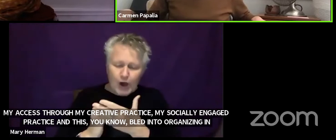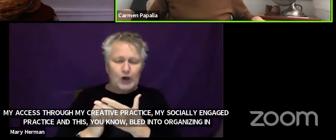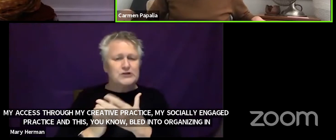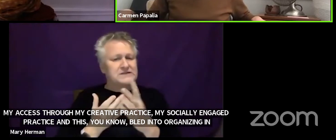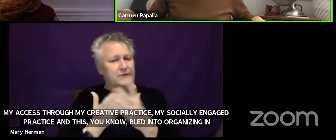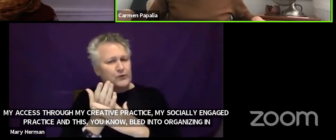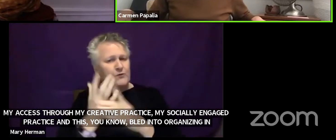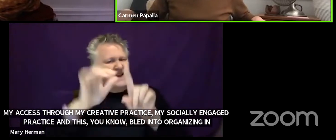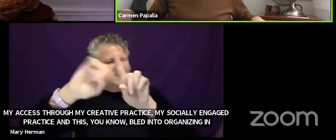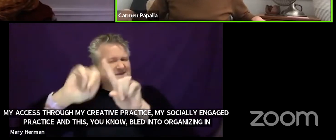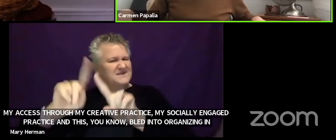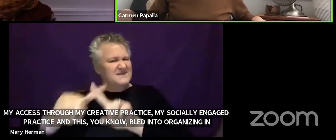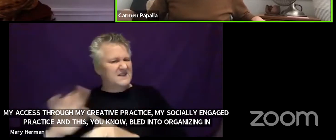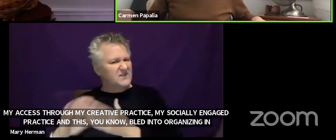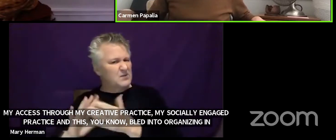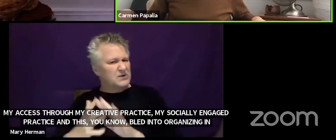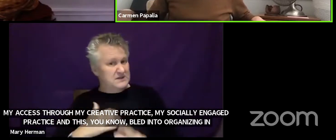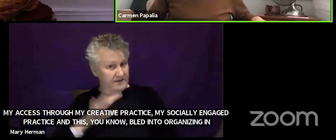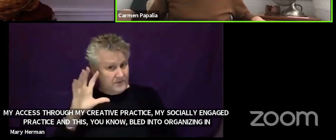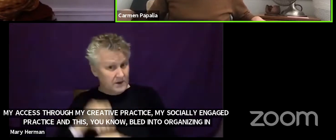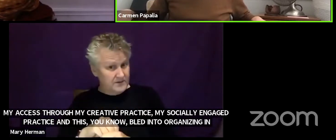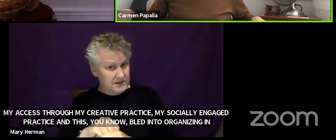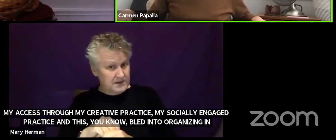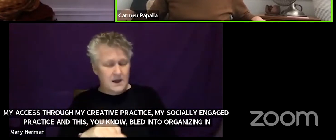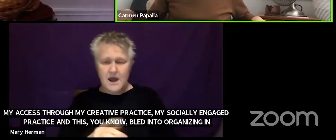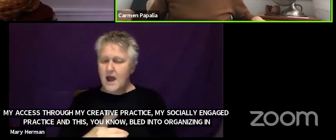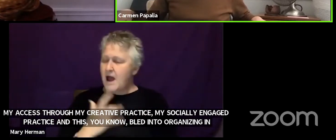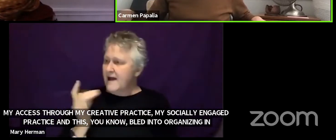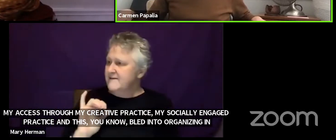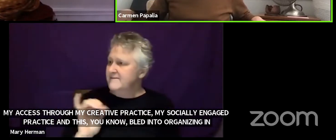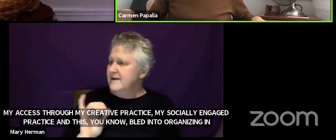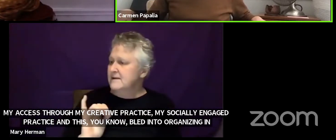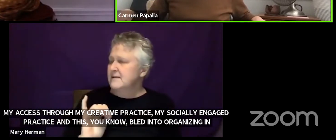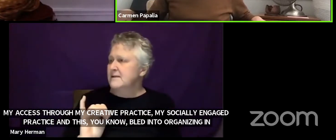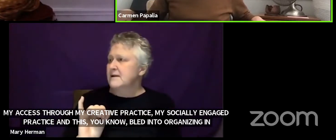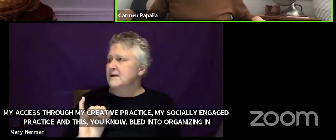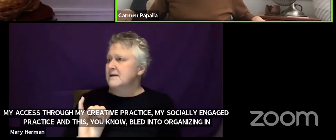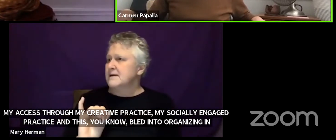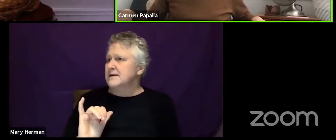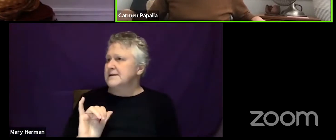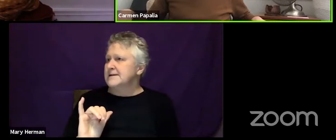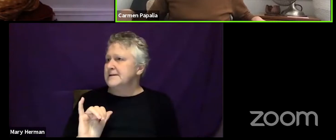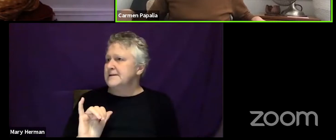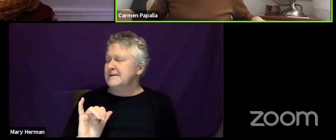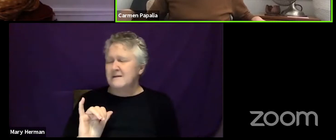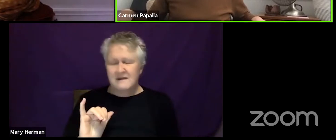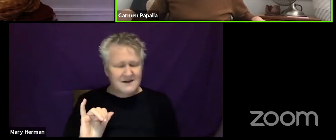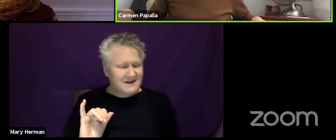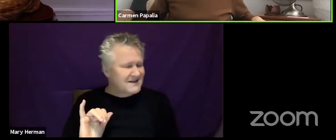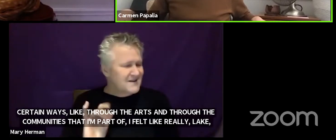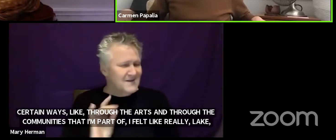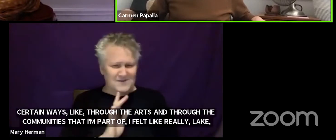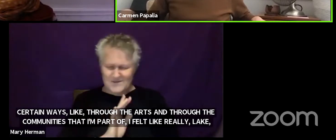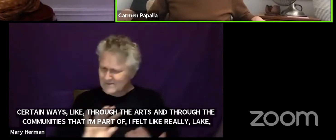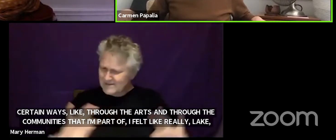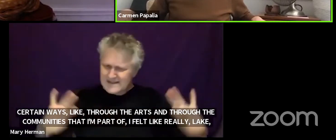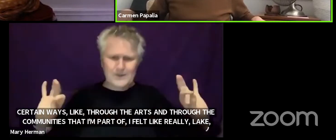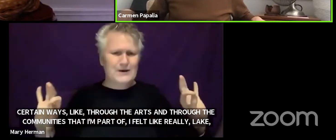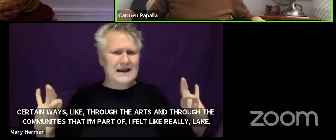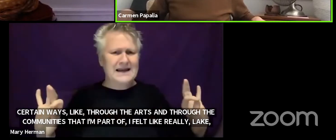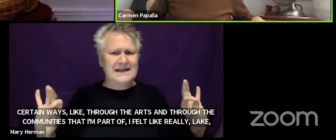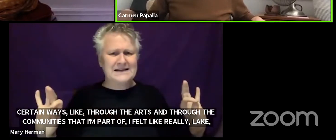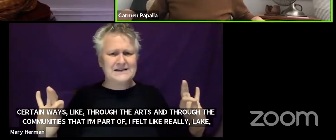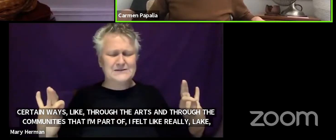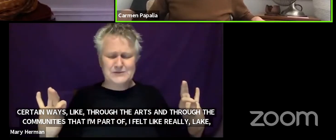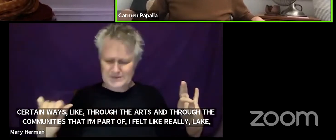part of, I felt like really like liberated to self-define and continue to